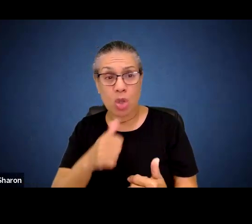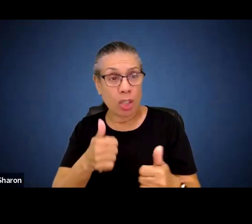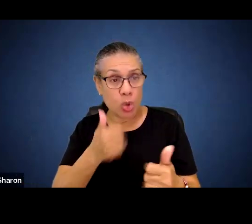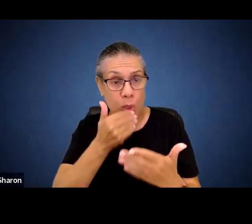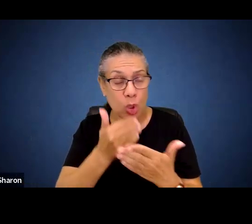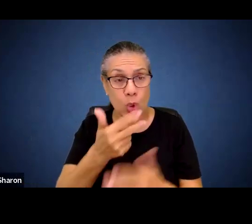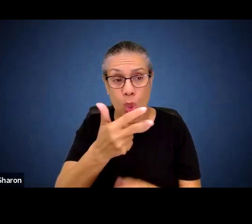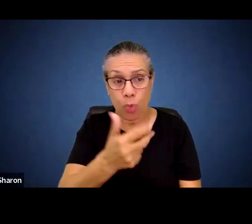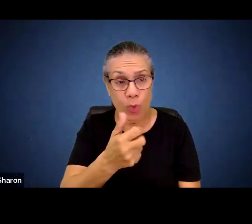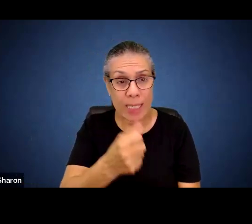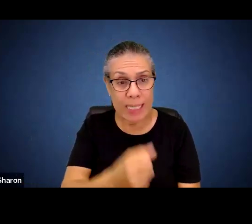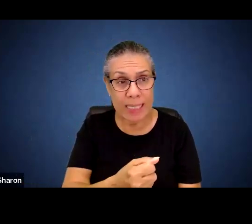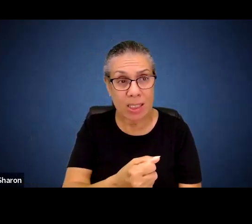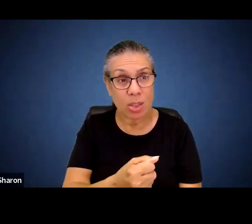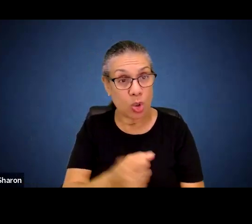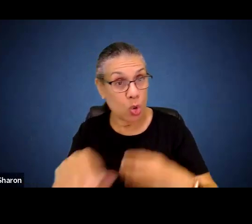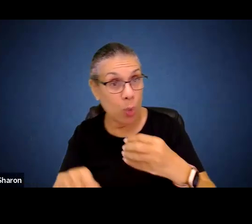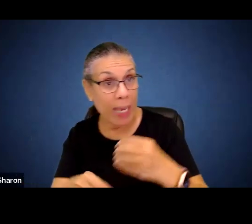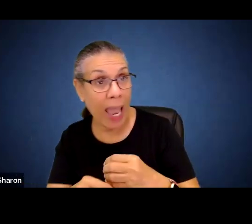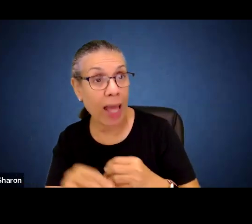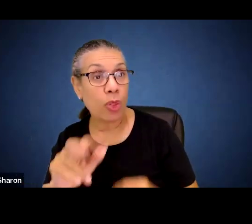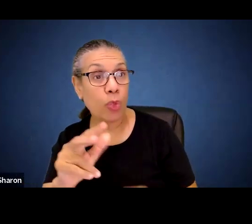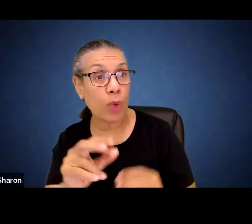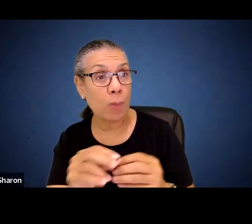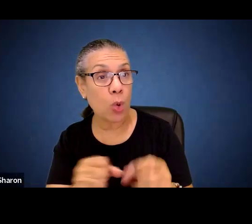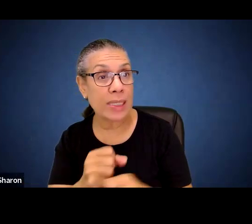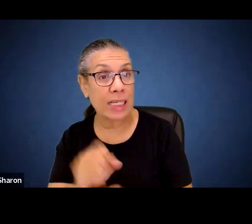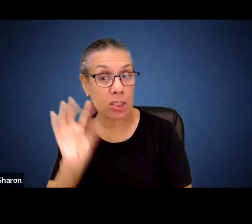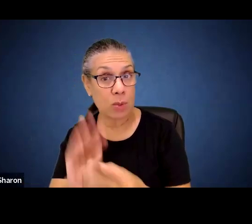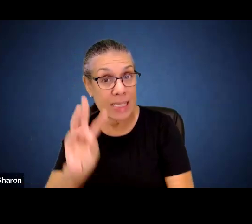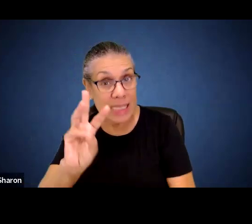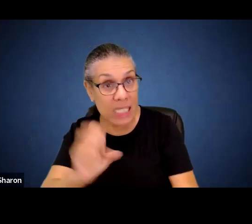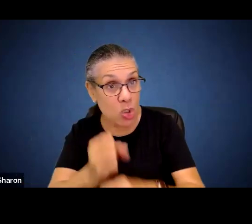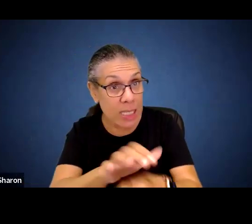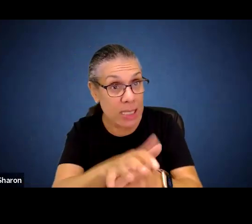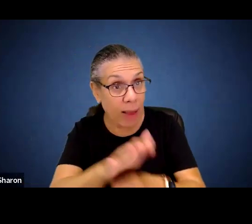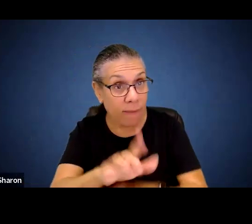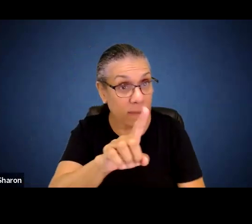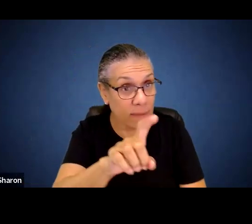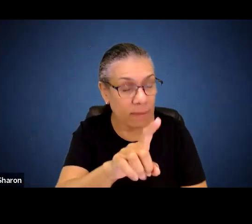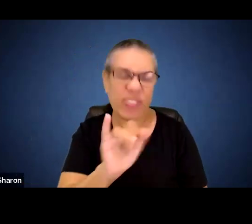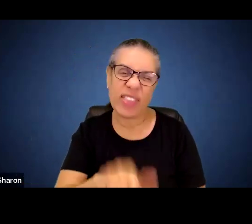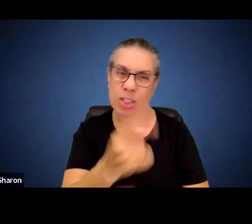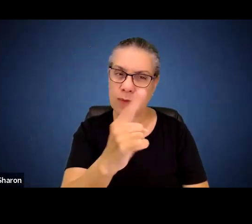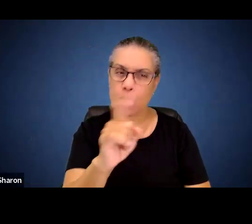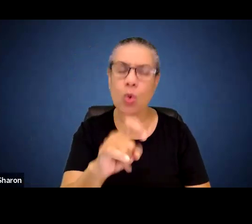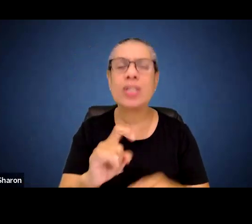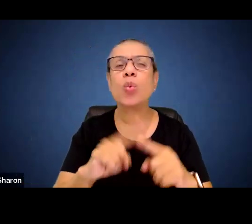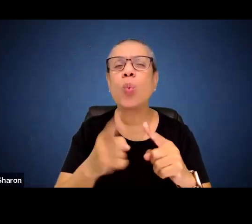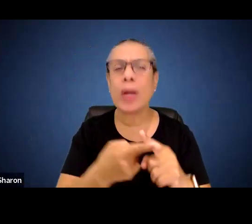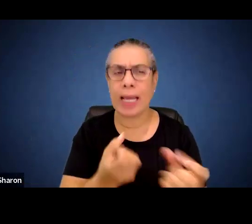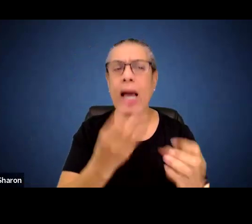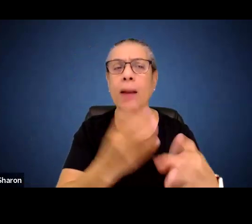we allow another 3 years? I don't know. That's my first question. The second question is,